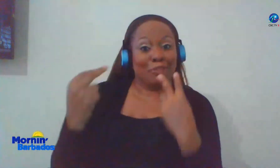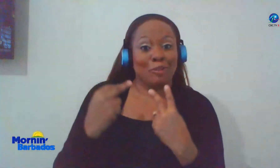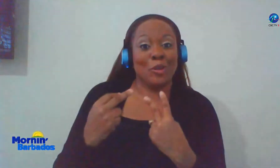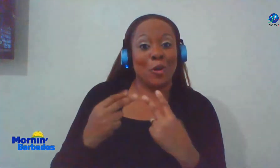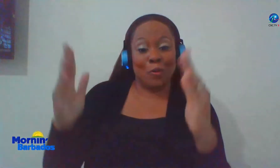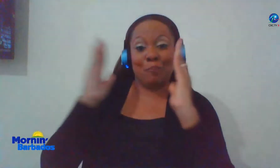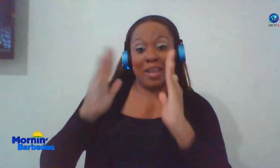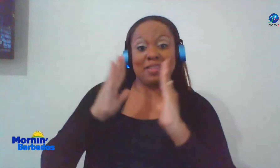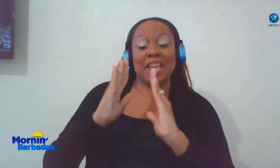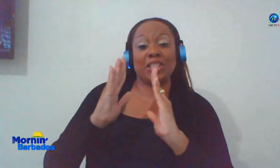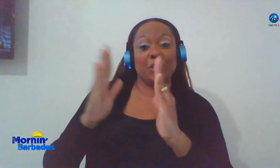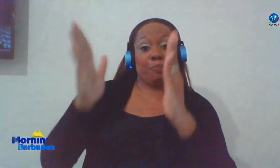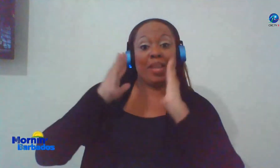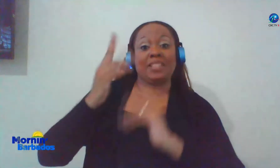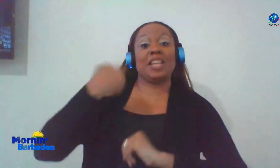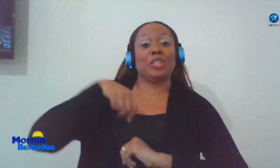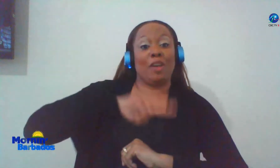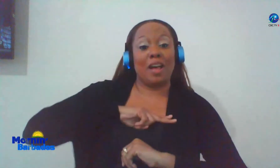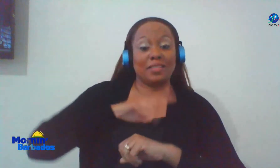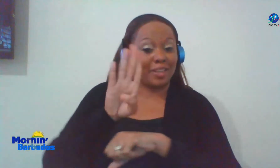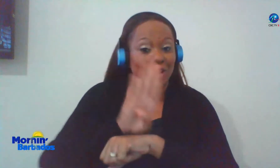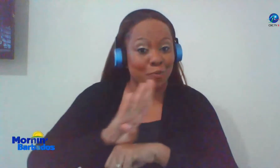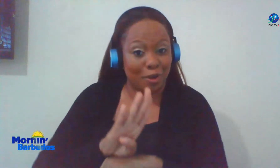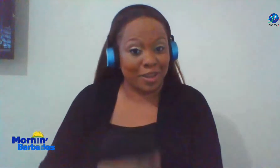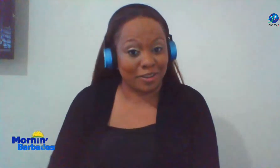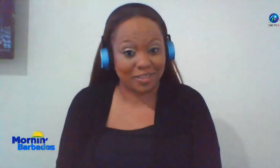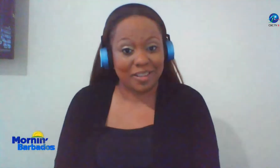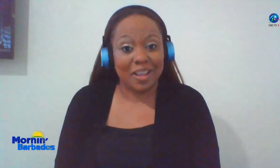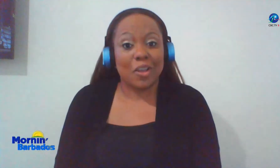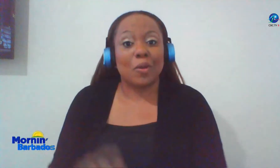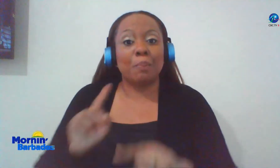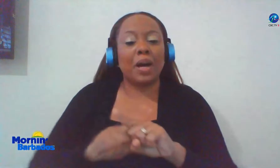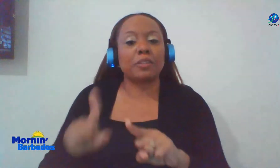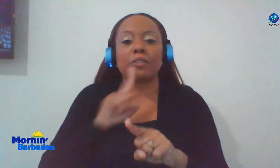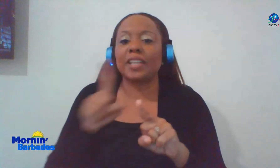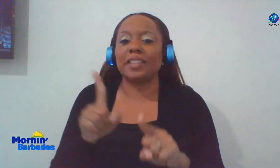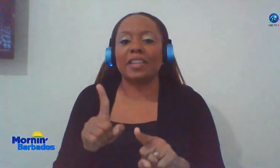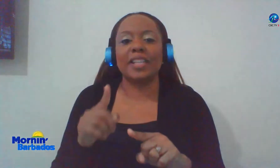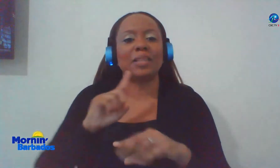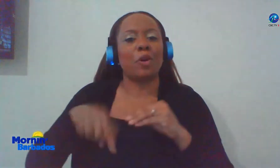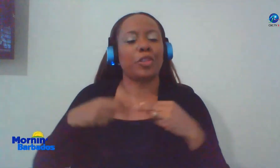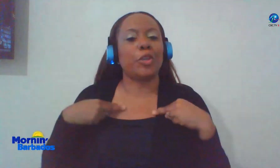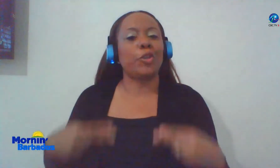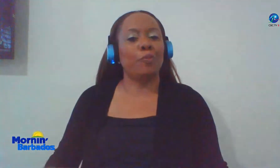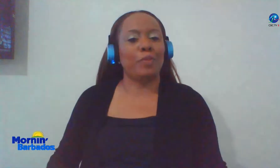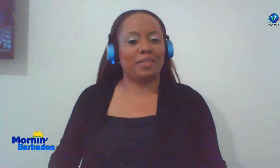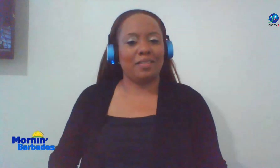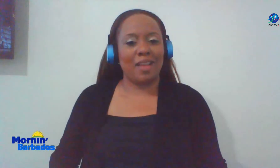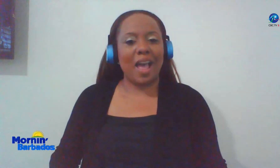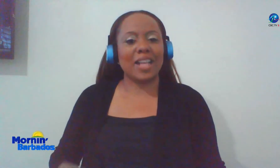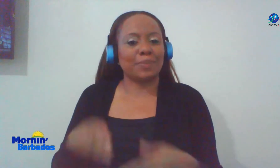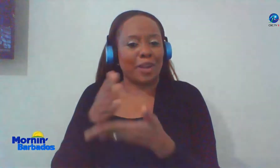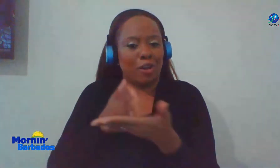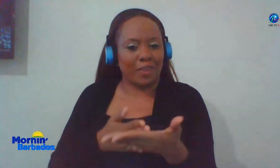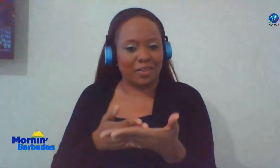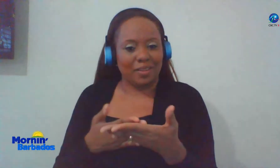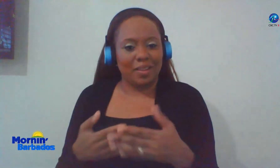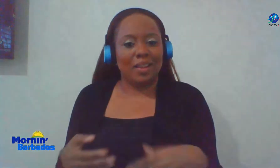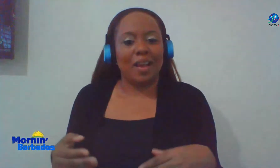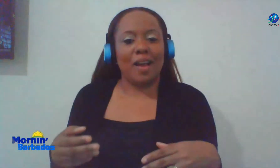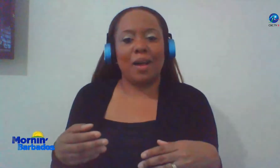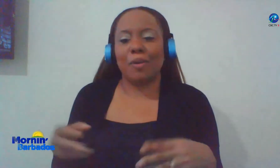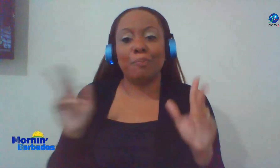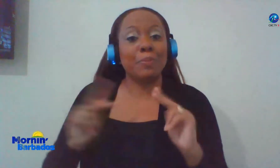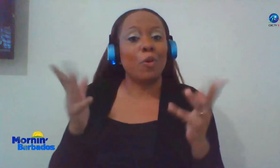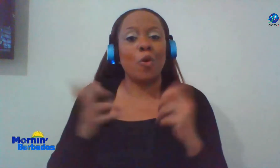And, paying attention to us here in Barbados. But really, it's about the human aspect of